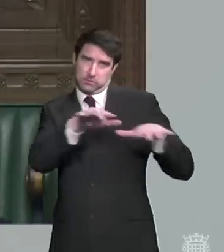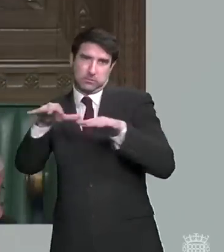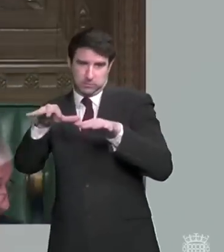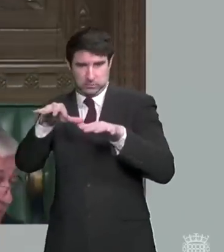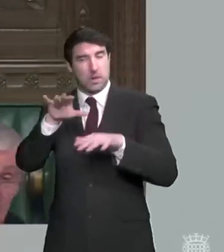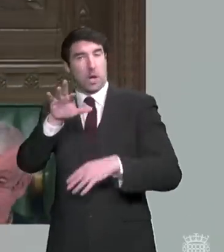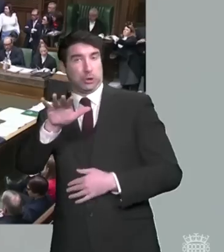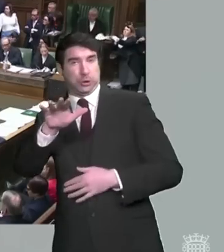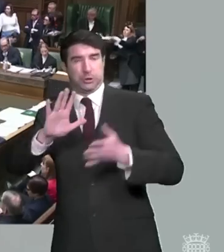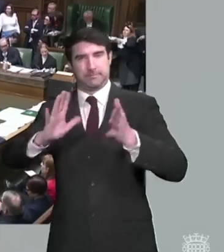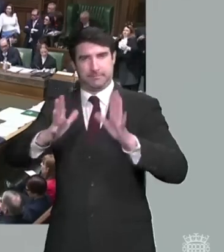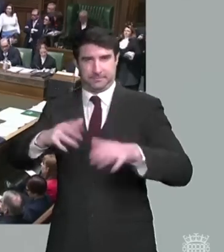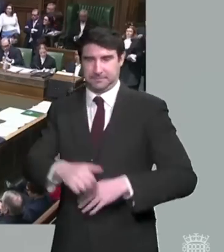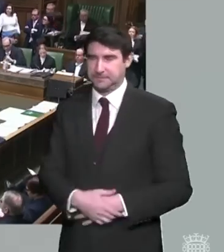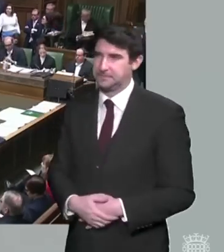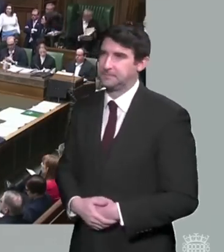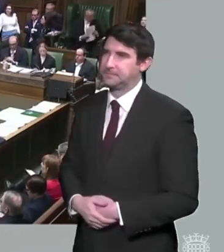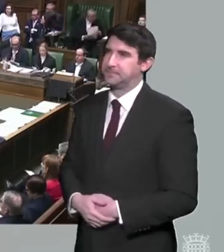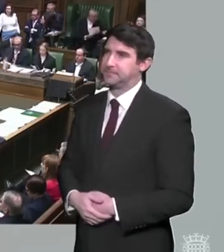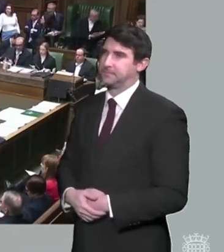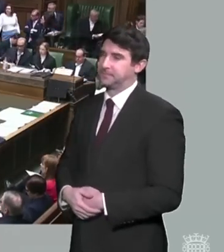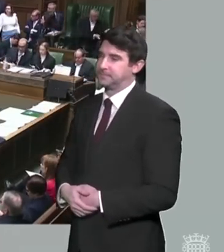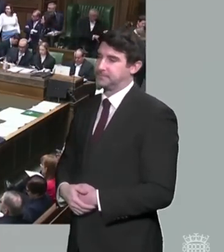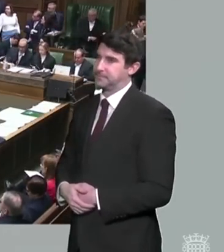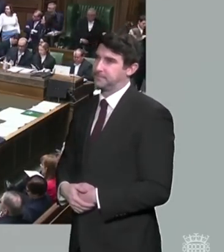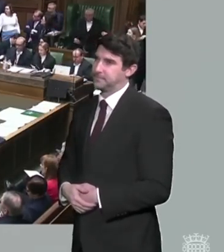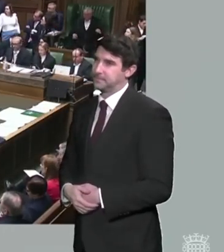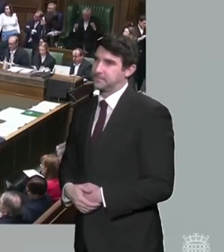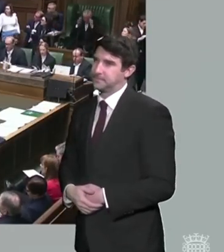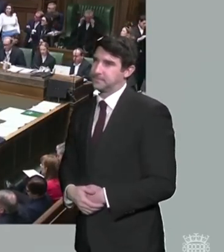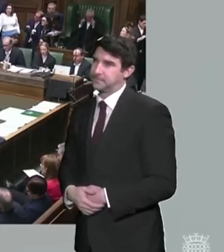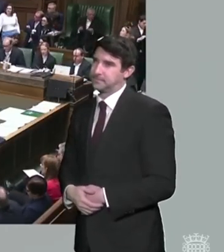one, sir. Prime Minister.